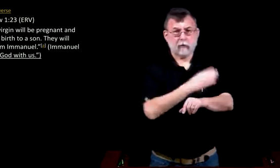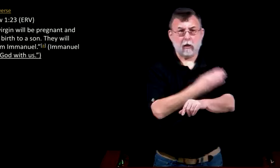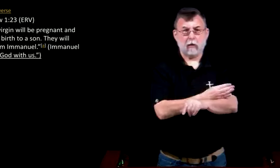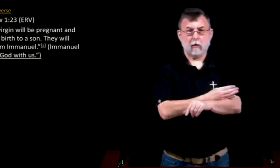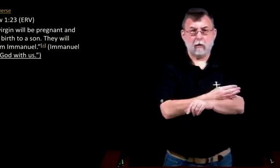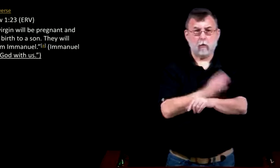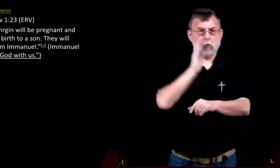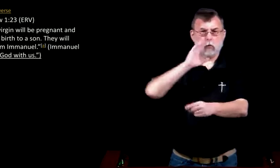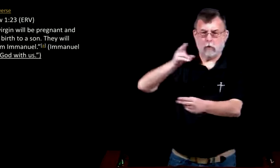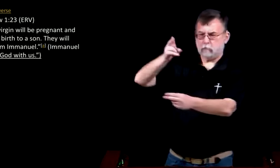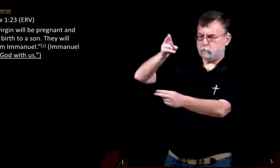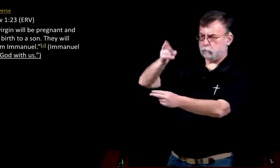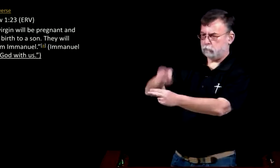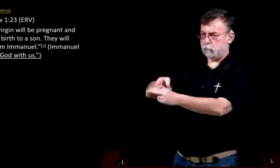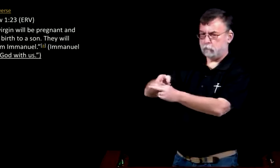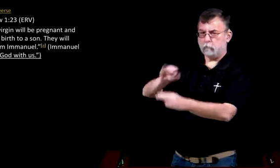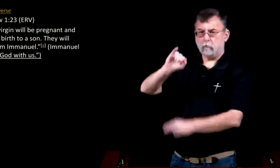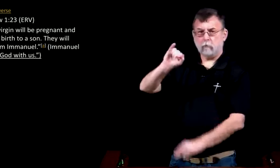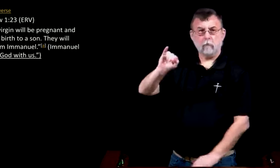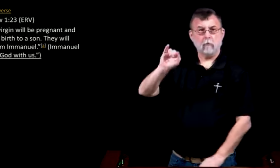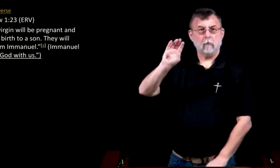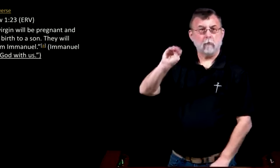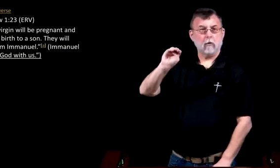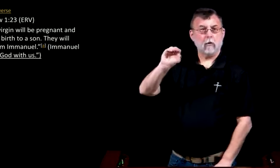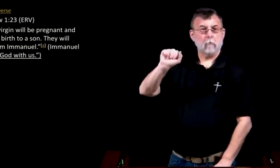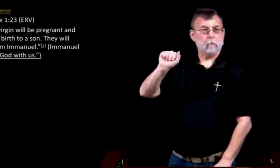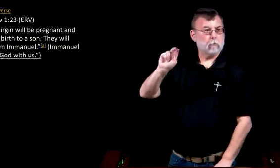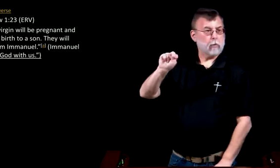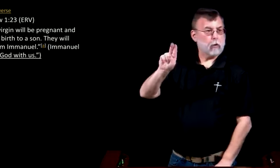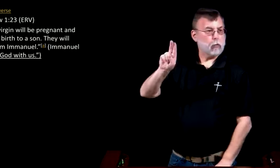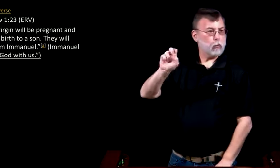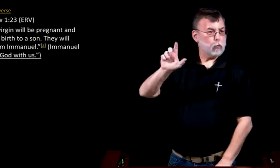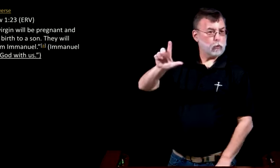son. They will name him Emmanuel.